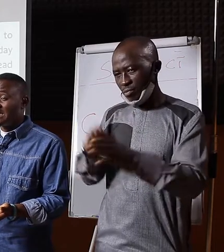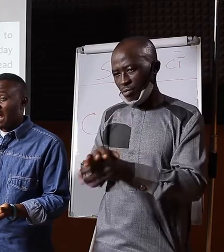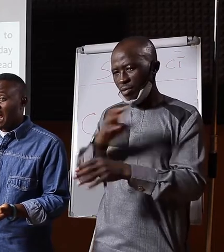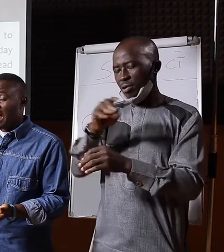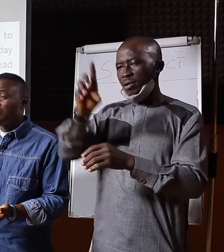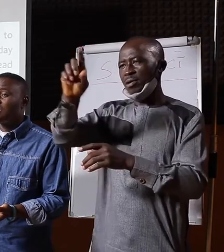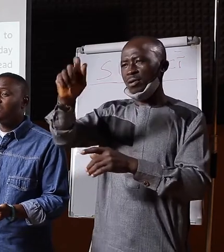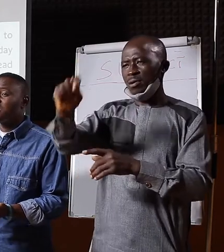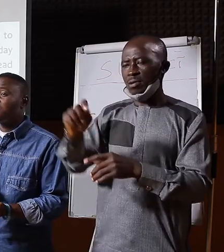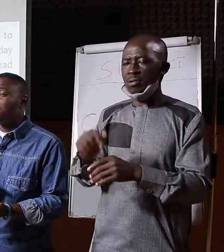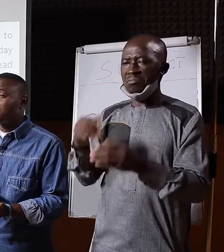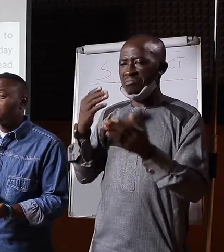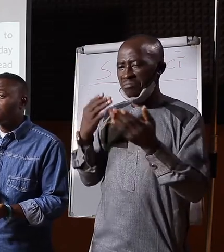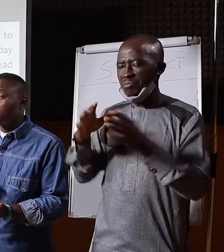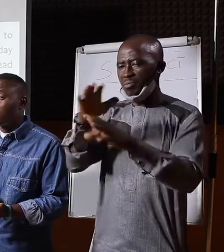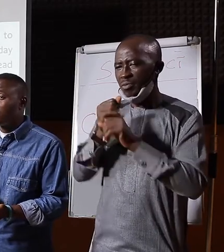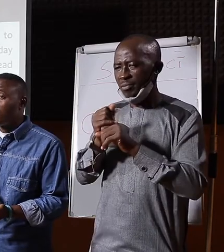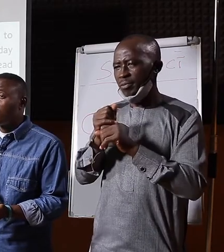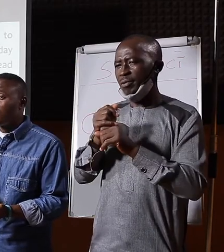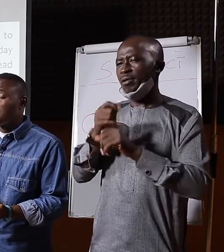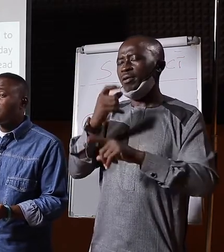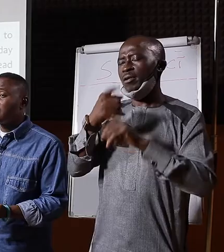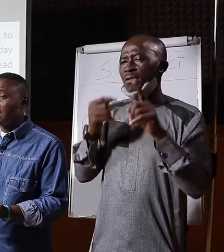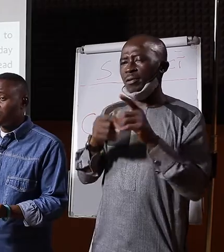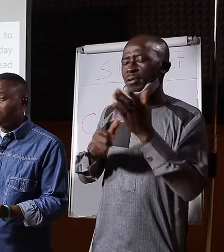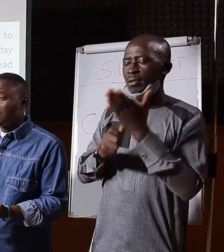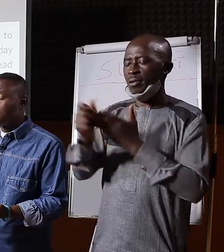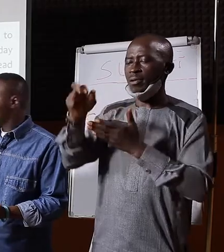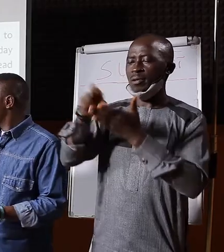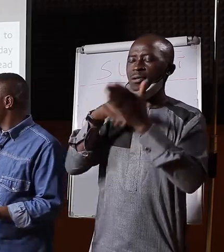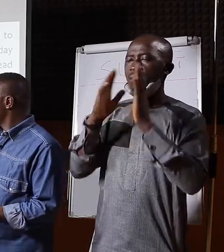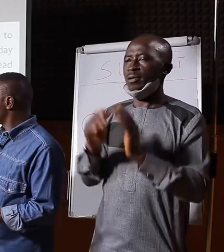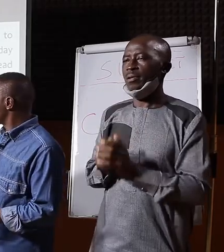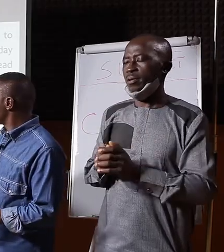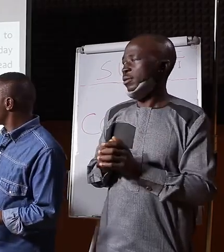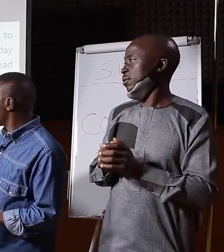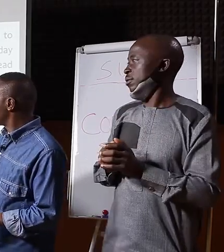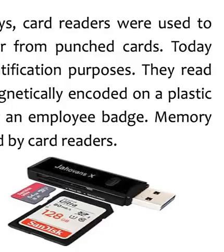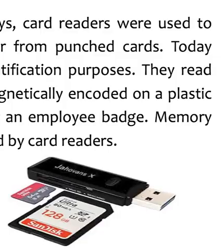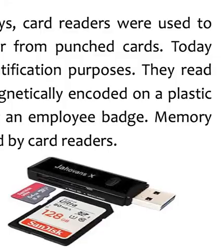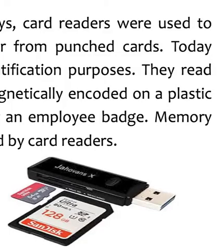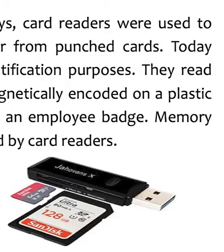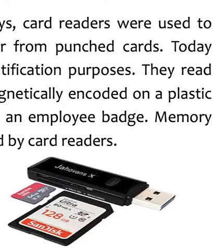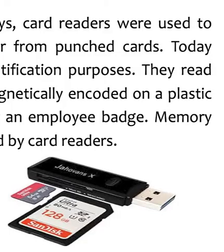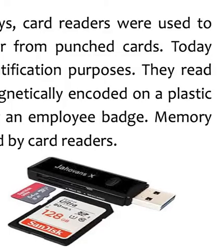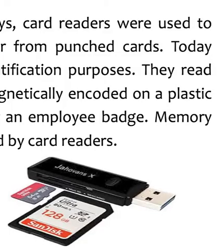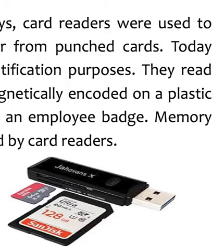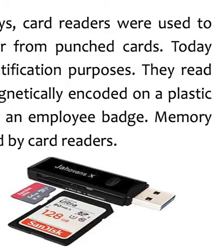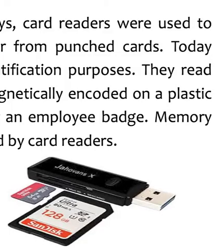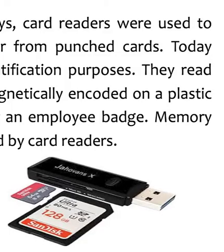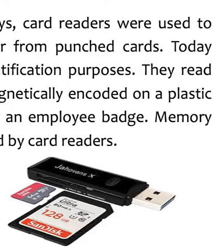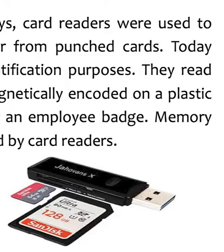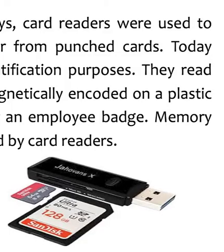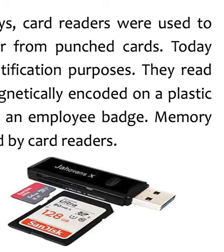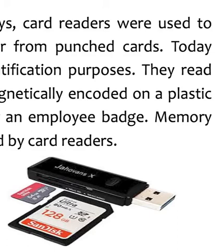and data could actually be gotten from what? The card reader. So we could also see sample of card readers